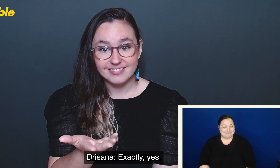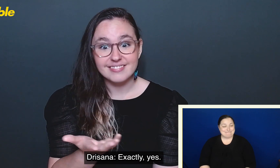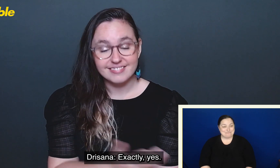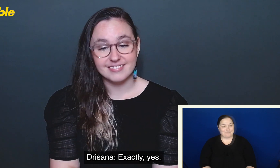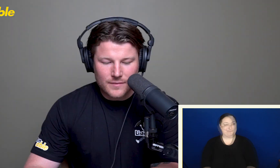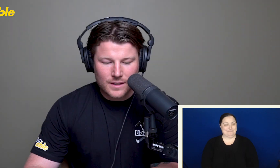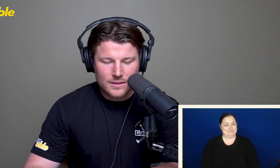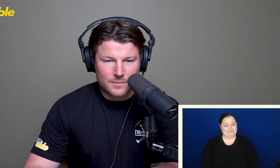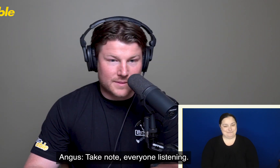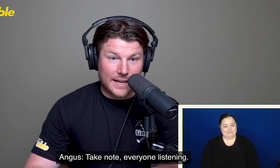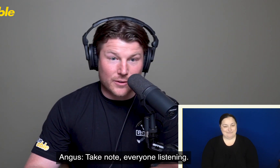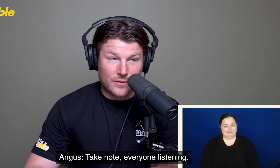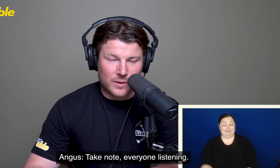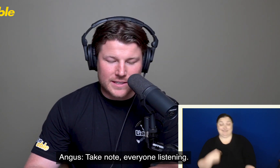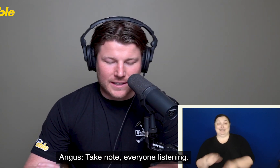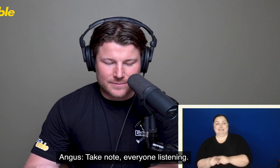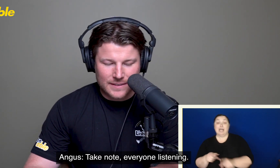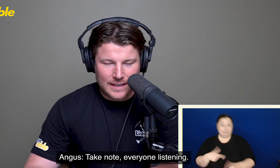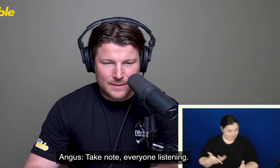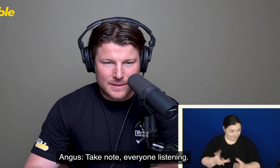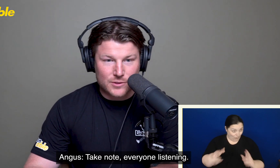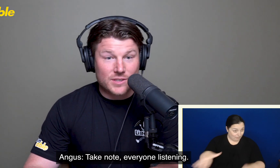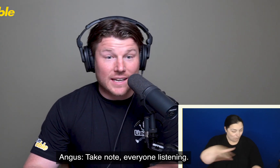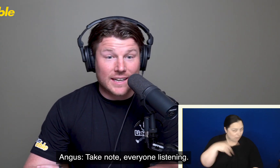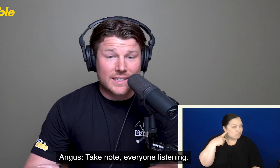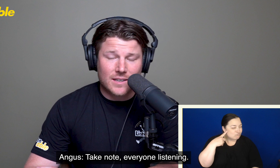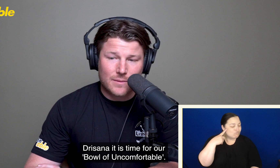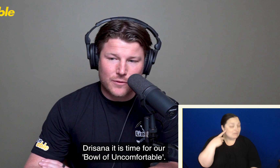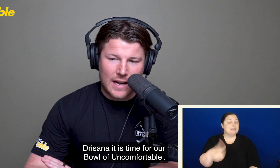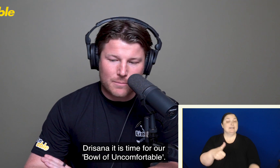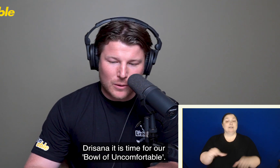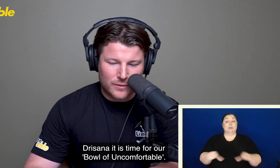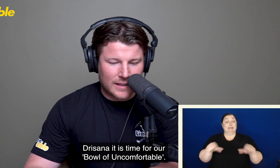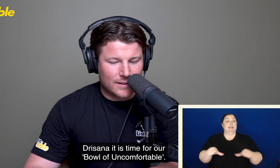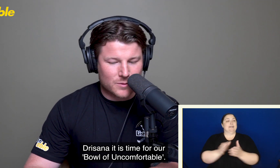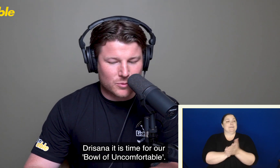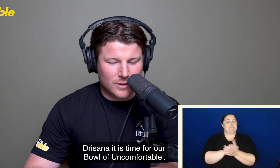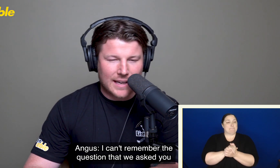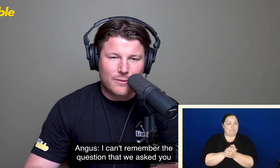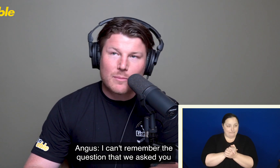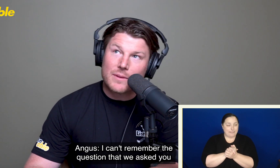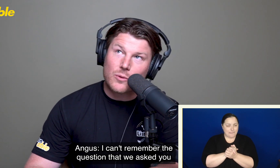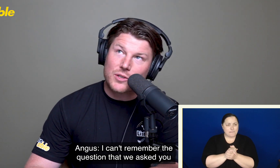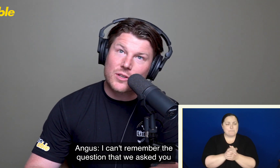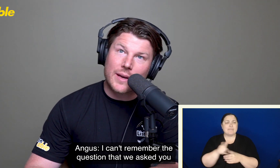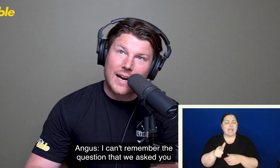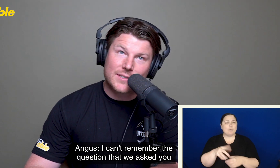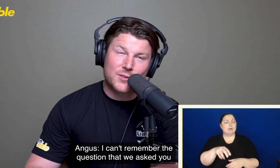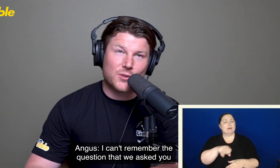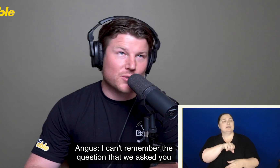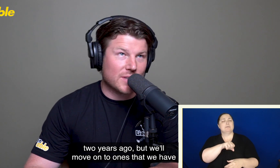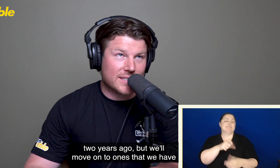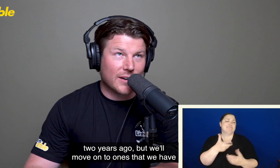Yeah. Take note, everyone listening. Drisana, it is time for our bowl of uncomfortable. I can't remember the question that